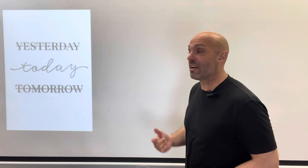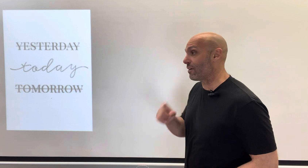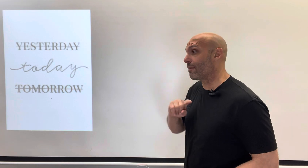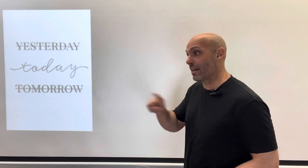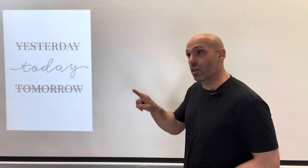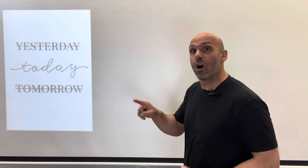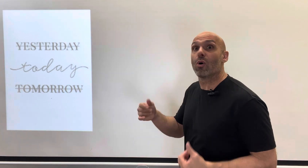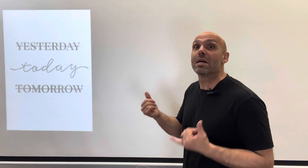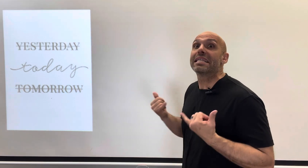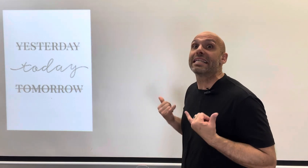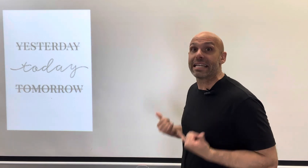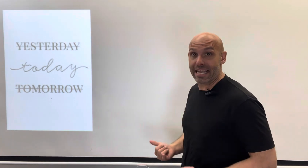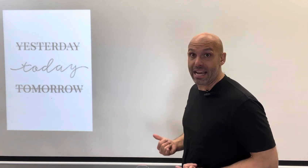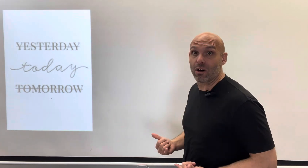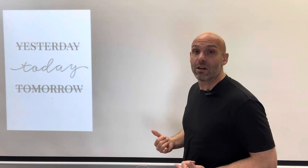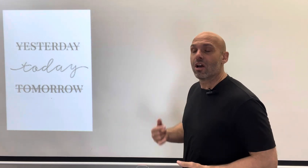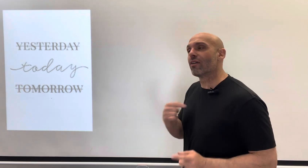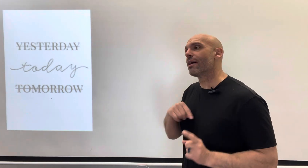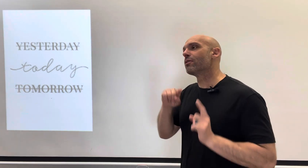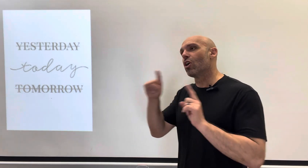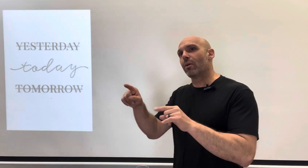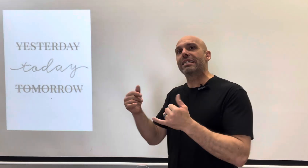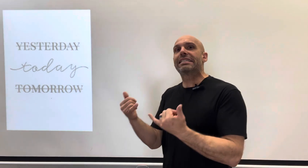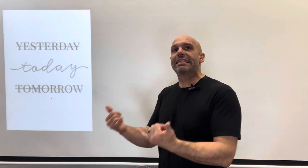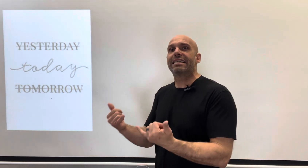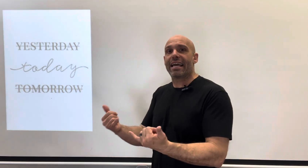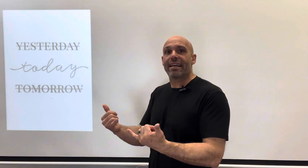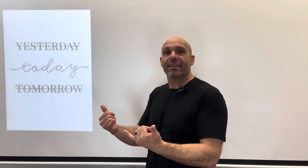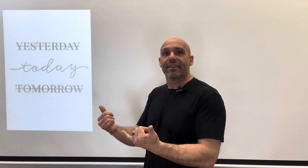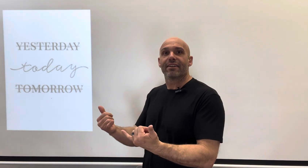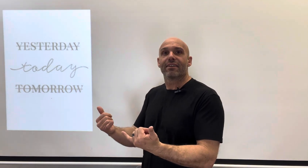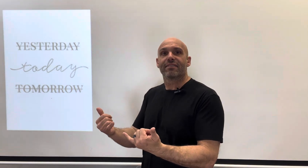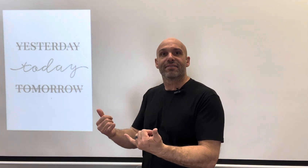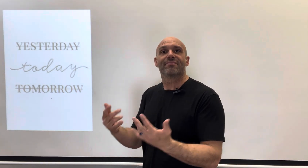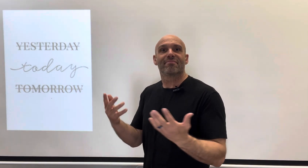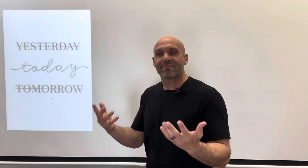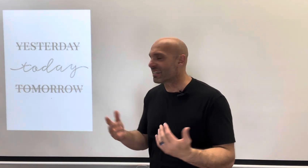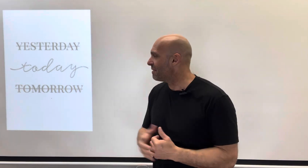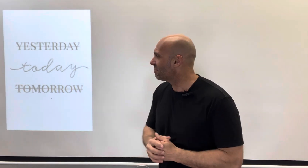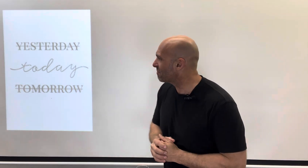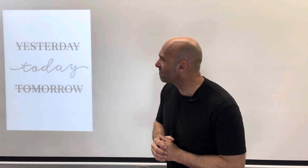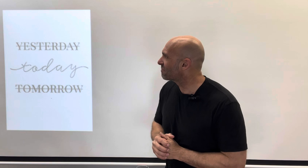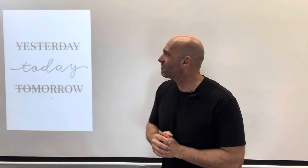I'm like, go now, or if I'm going today. Okay?